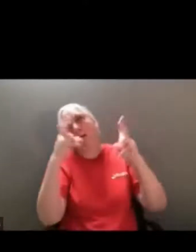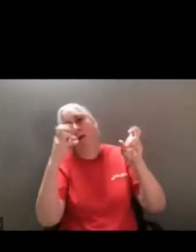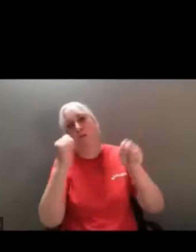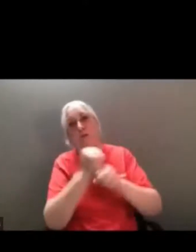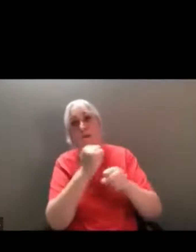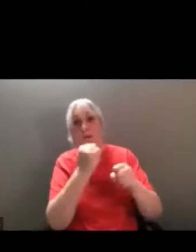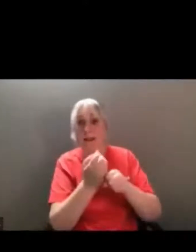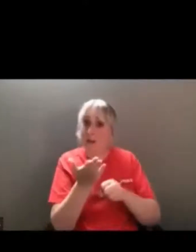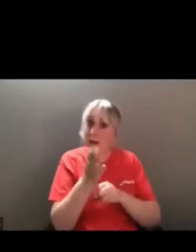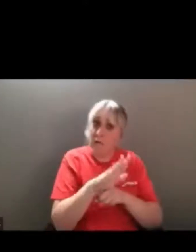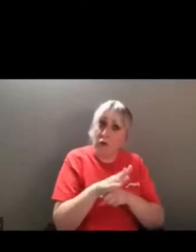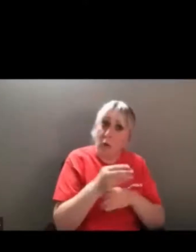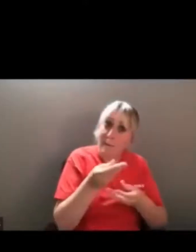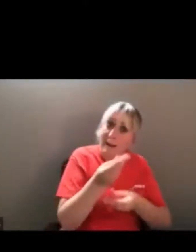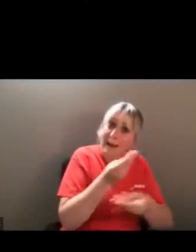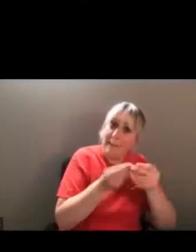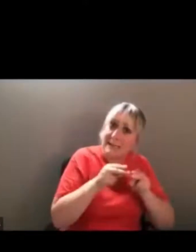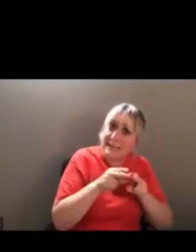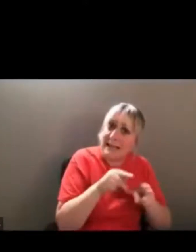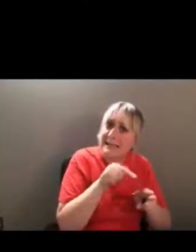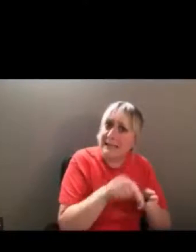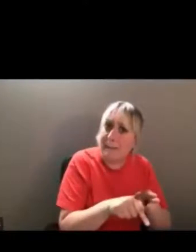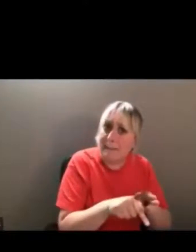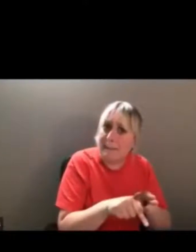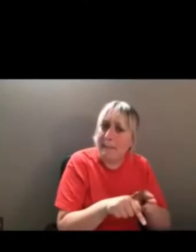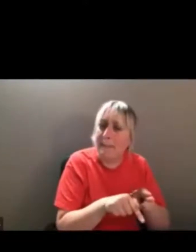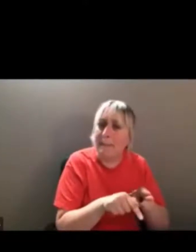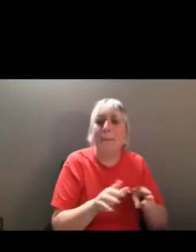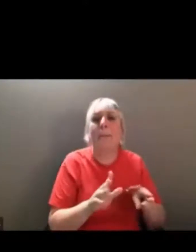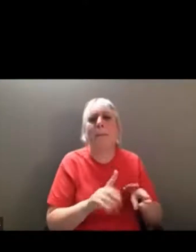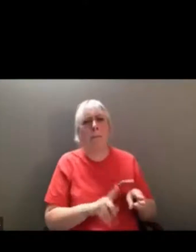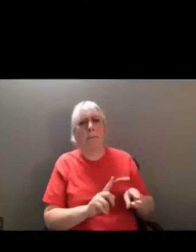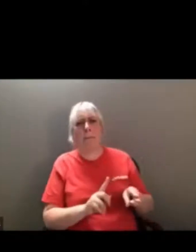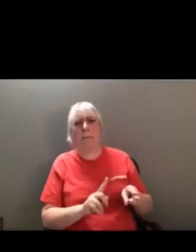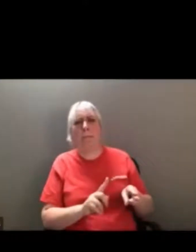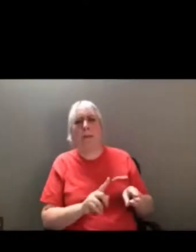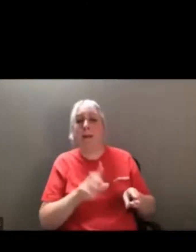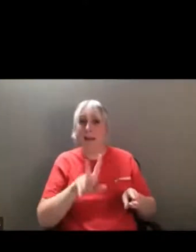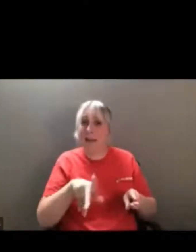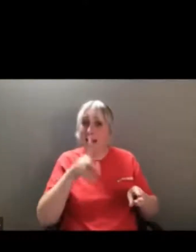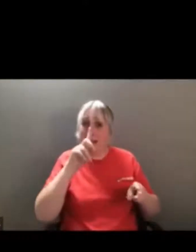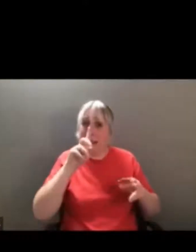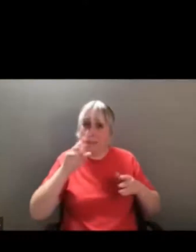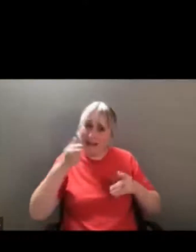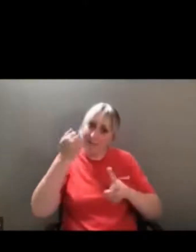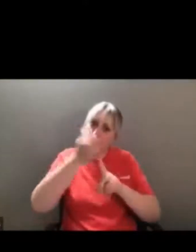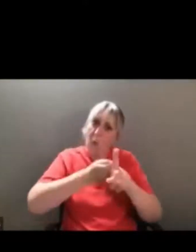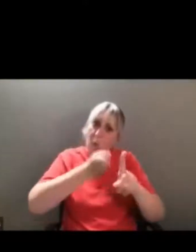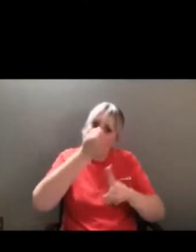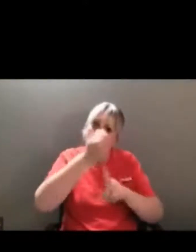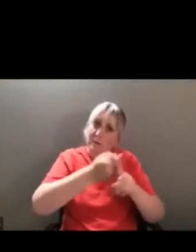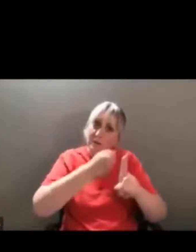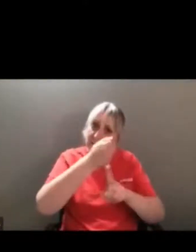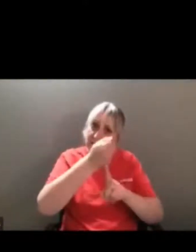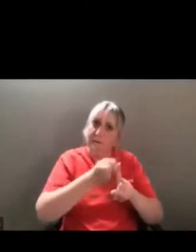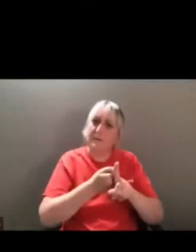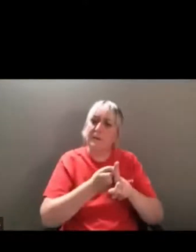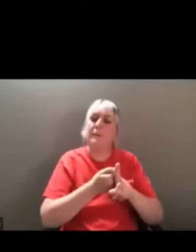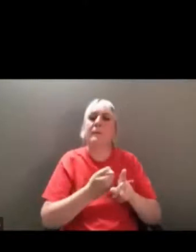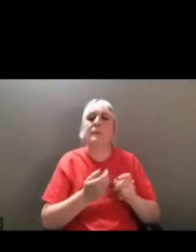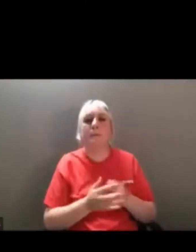capitalism. It's something that can be fought for, granted in the interests of avoiding discontent among the wider